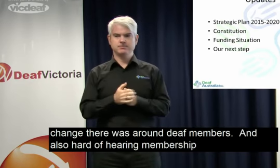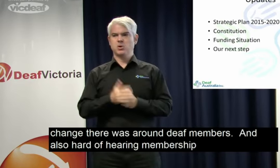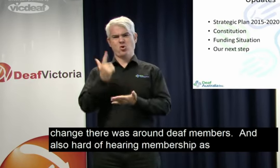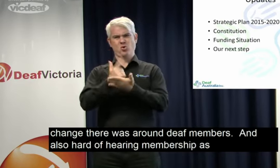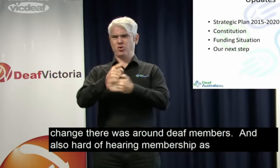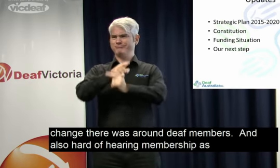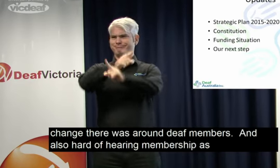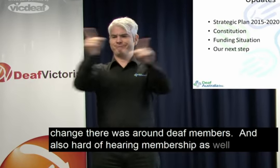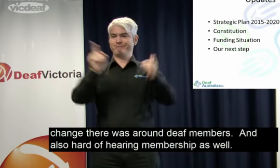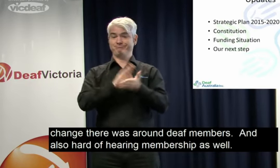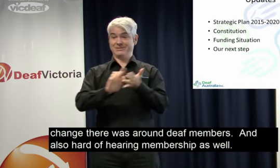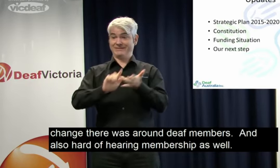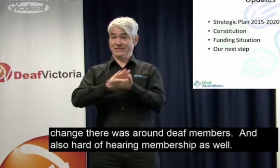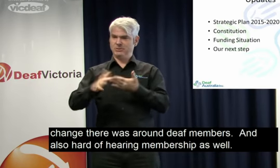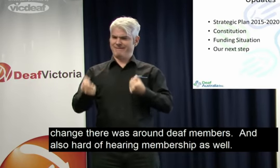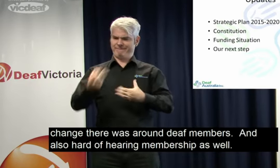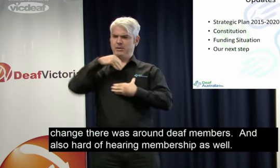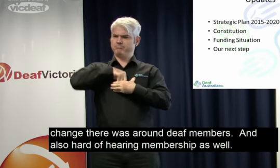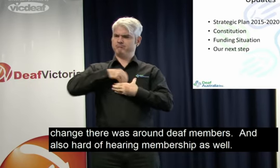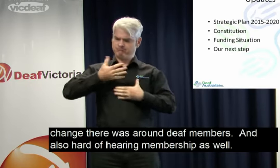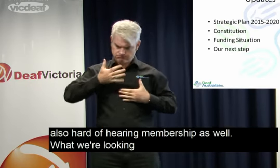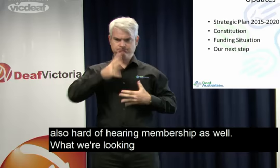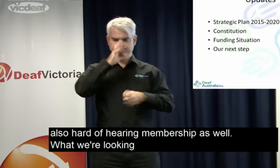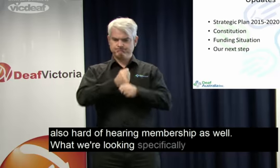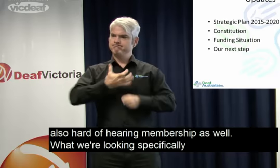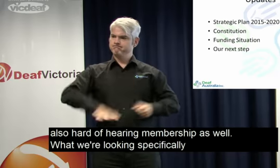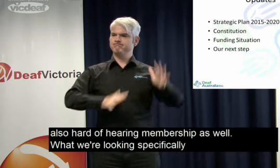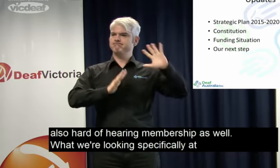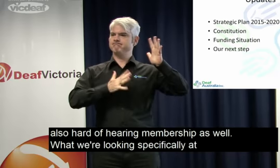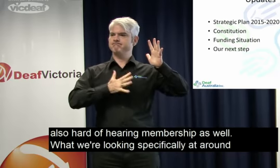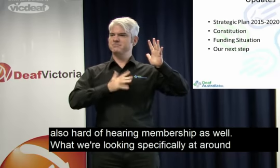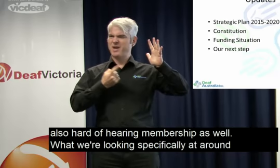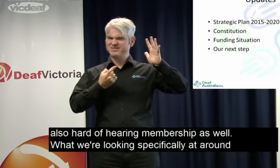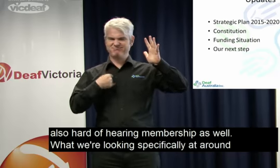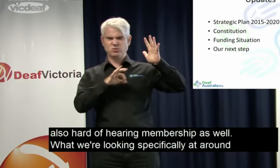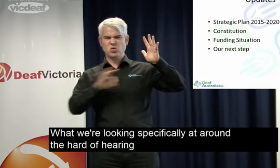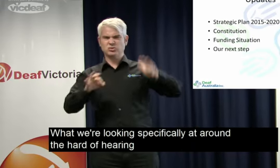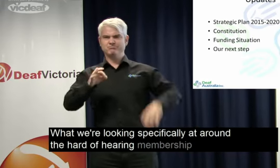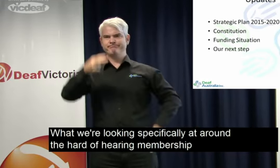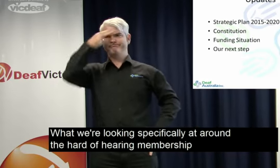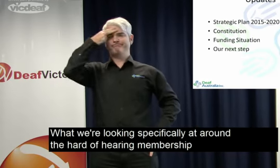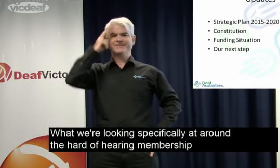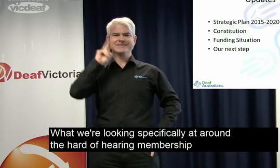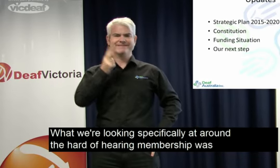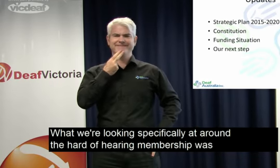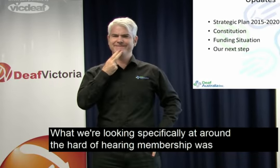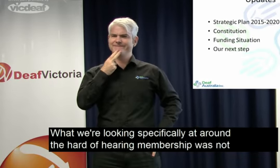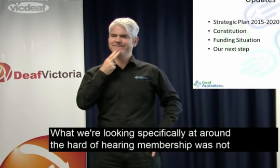And what we were looking specifically about around the hard of hearing membership was those individuals who have felt that they could use Auslan but didn't